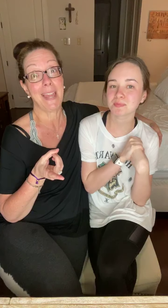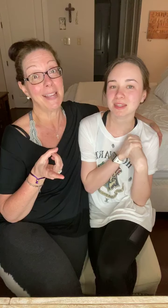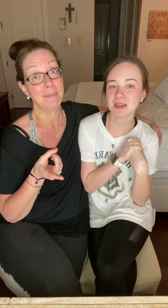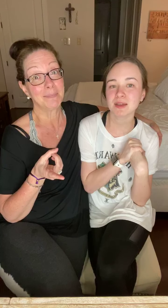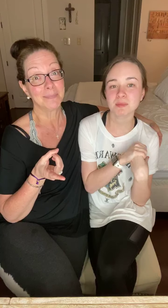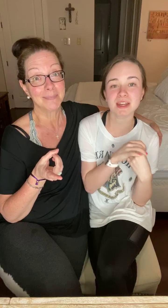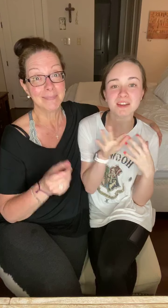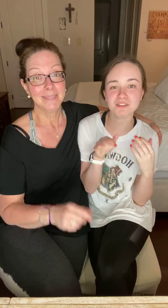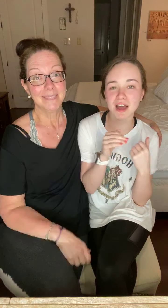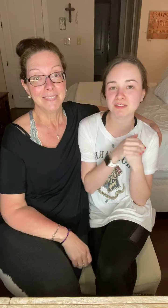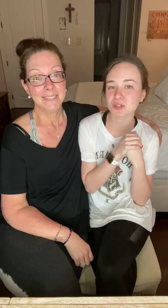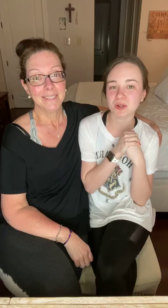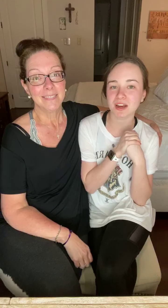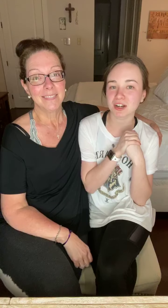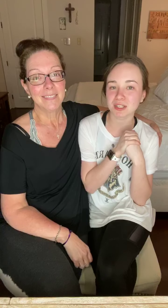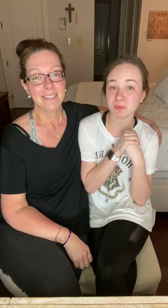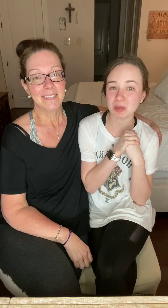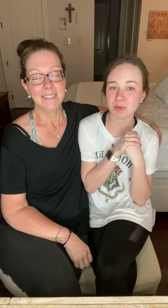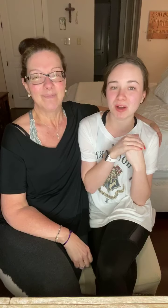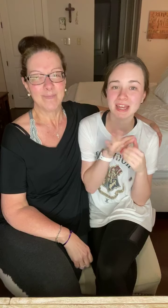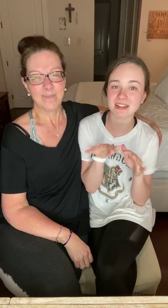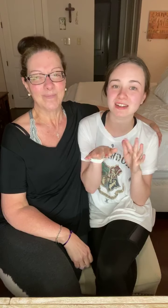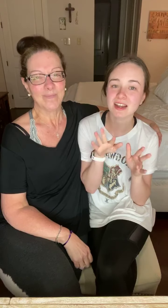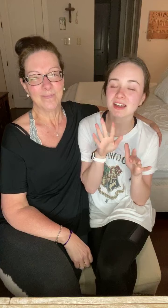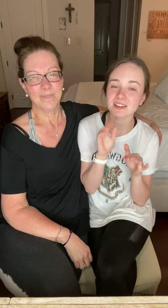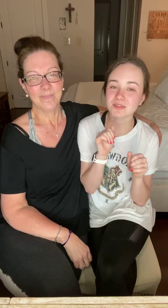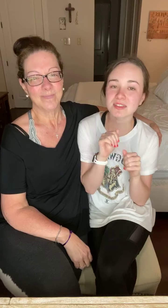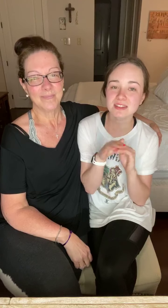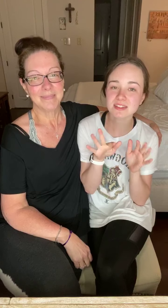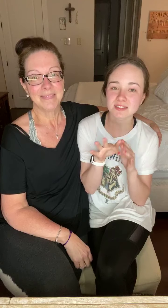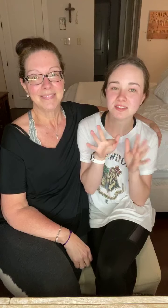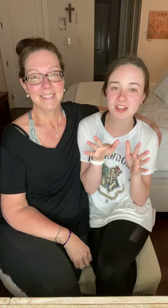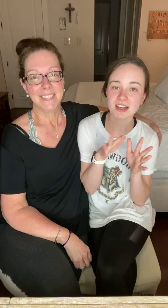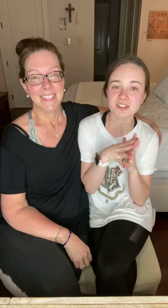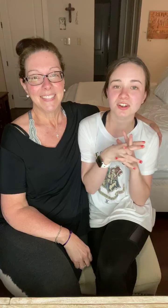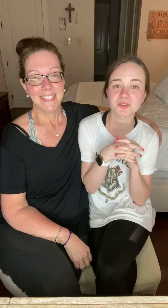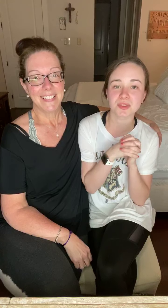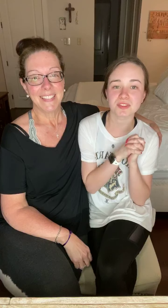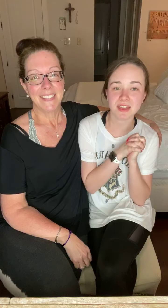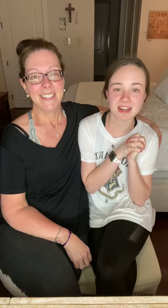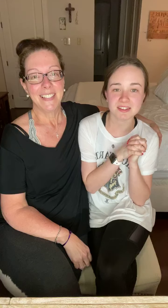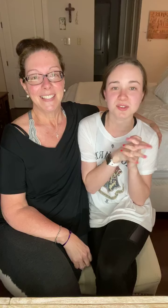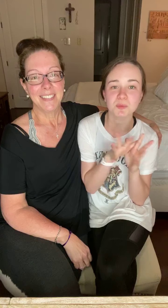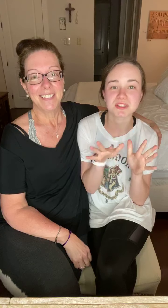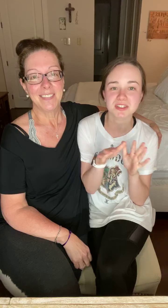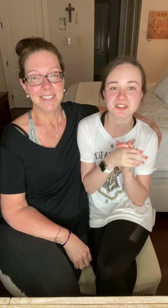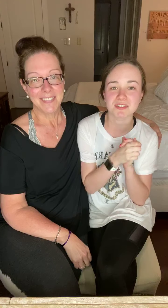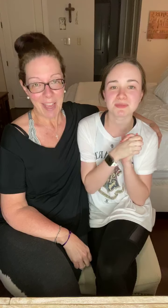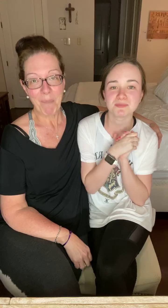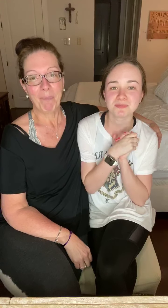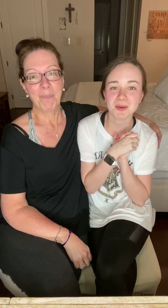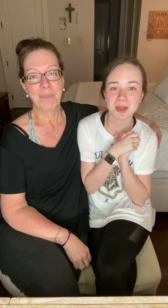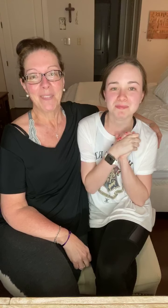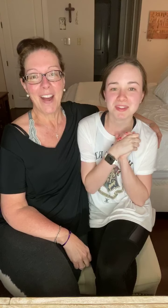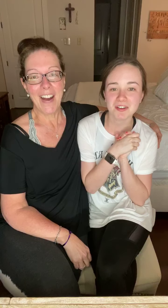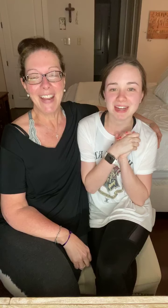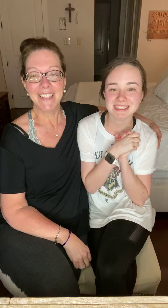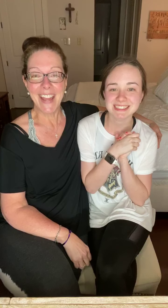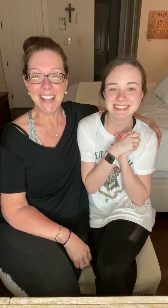can. But not at 5 because we're not early people. And sign starts with an S, so it'll be 6 or 7. Yeah. Okay. All right. Thank y'all